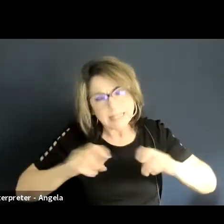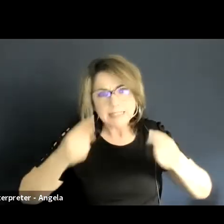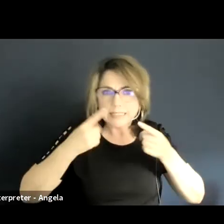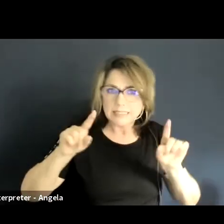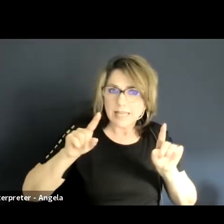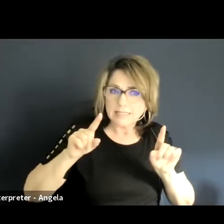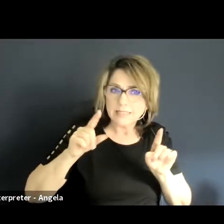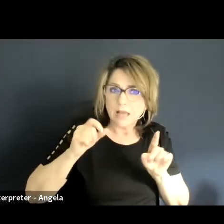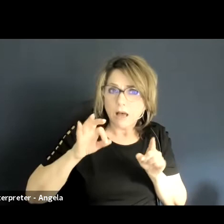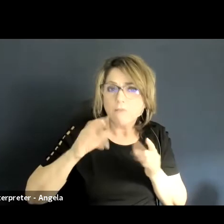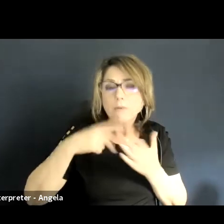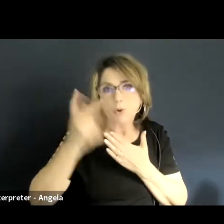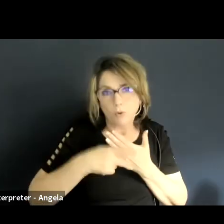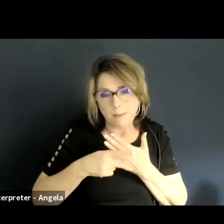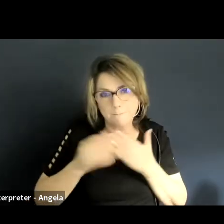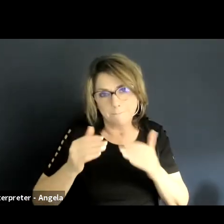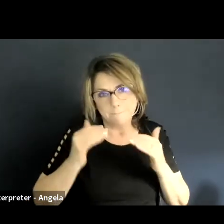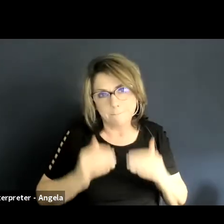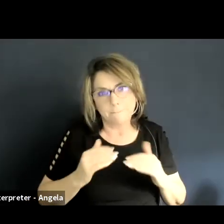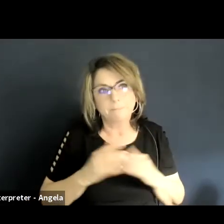programs. Next slide, please.